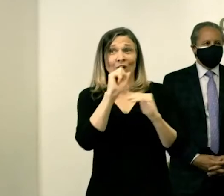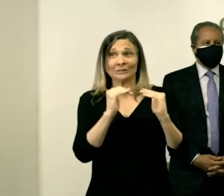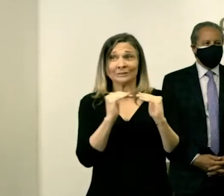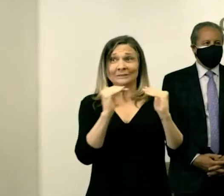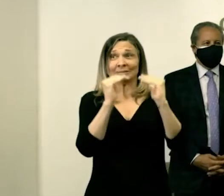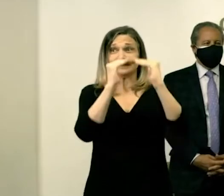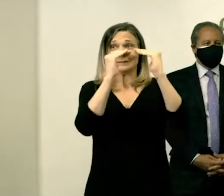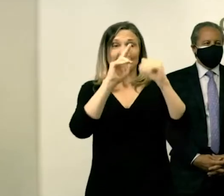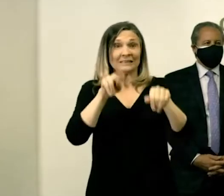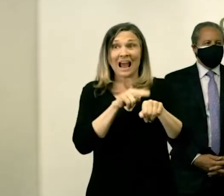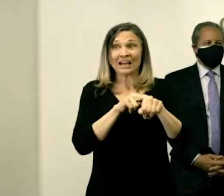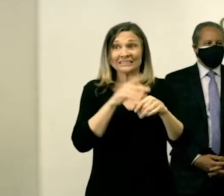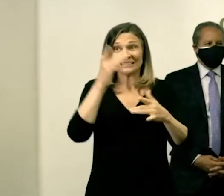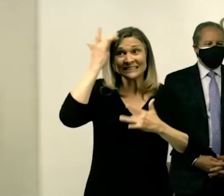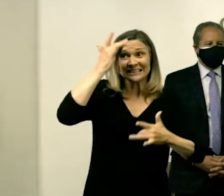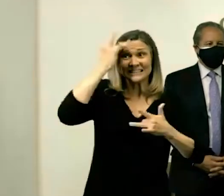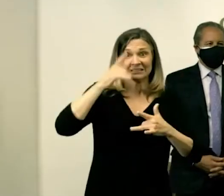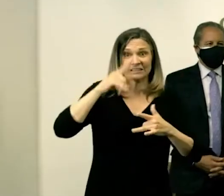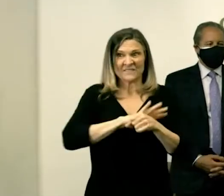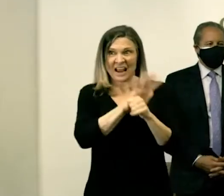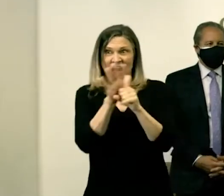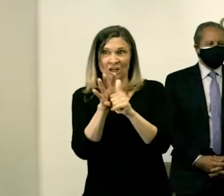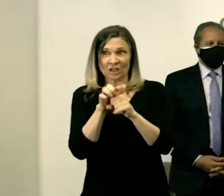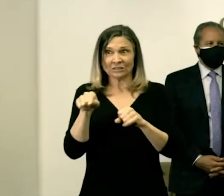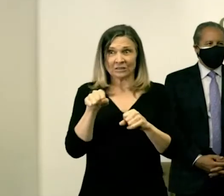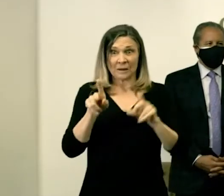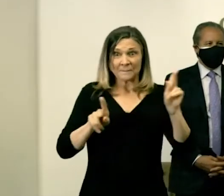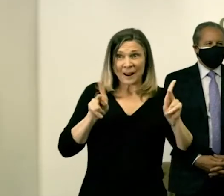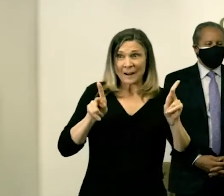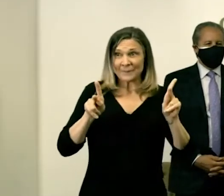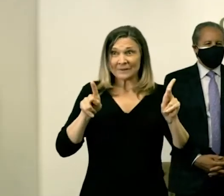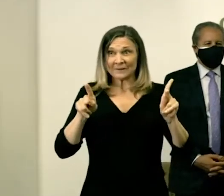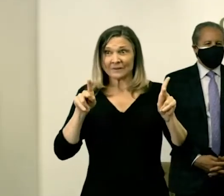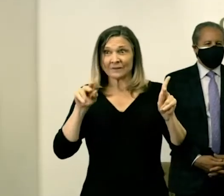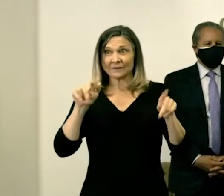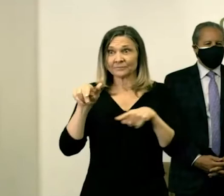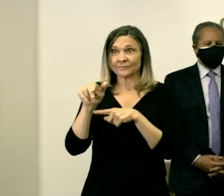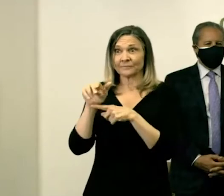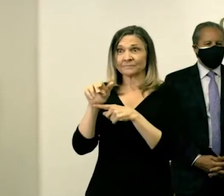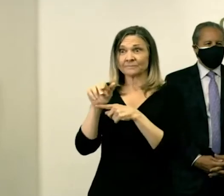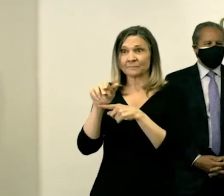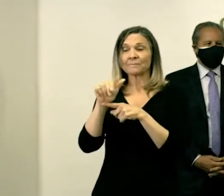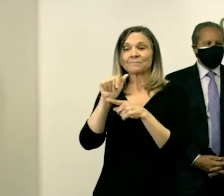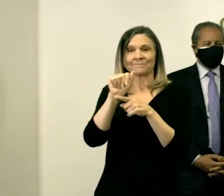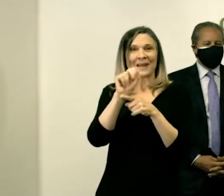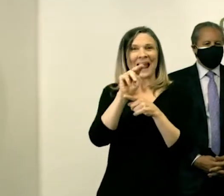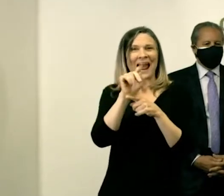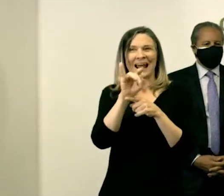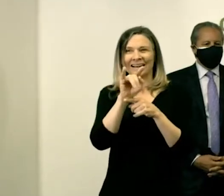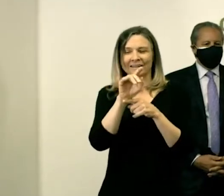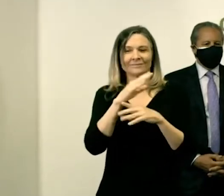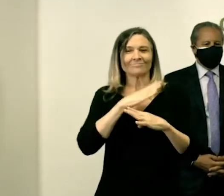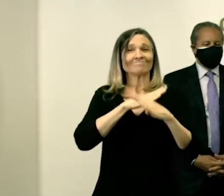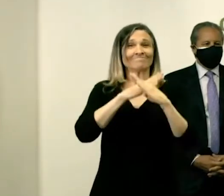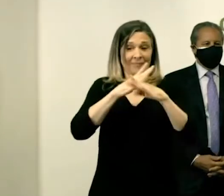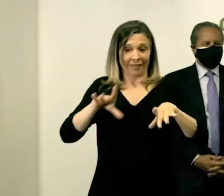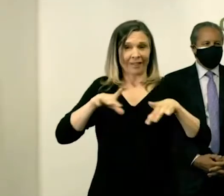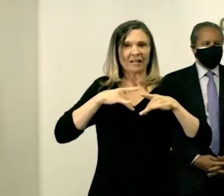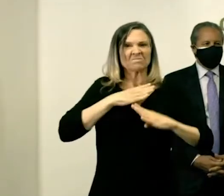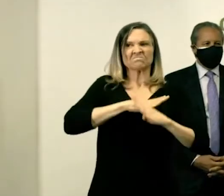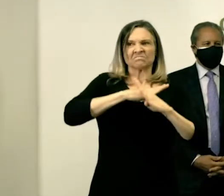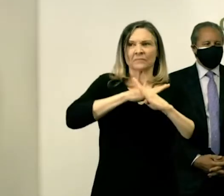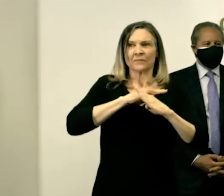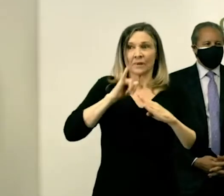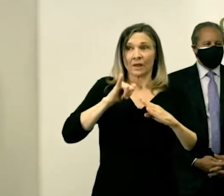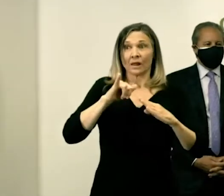and the virus as it relates to the total number of people that have antibodies because they've been exposed, and the total number of people that are beneficiaries of the